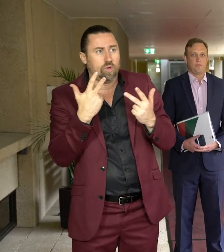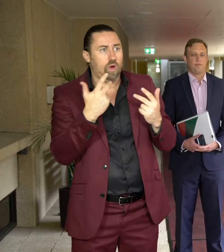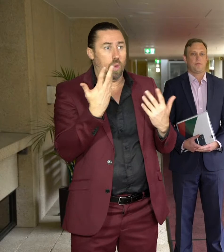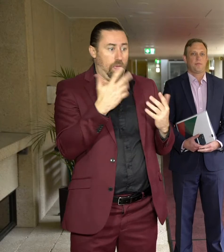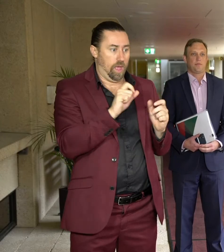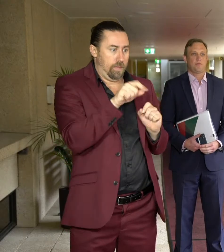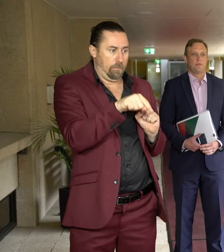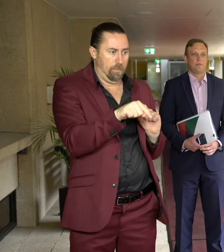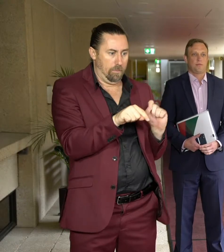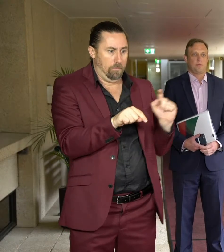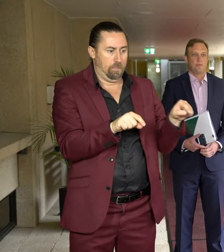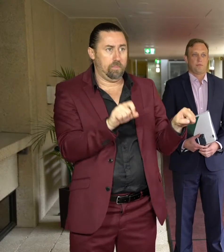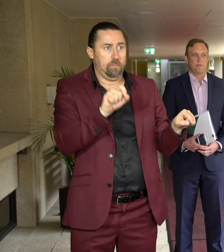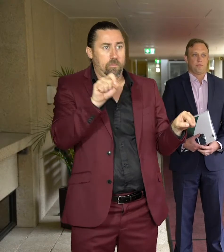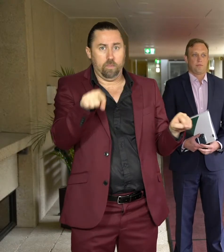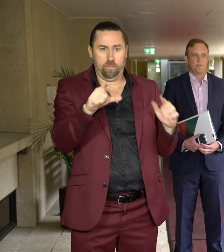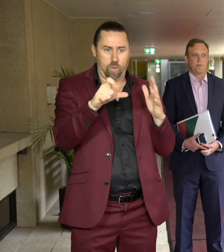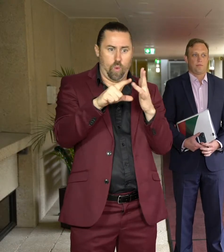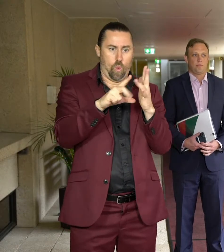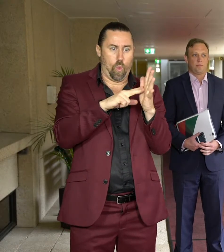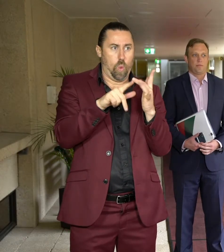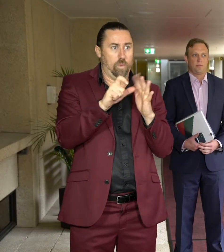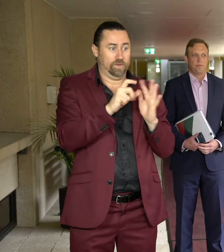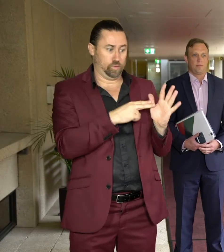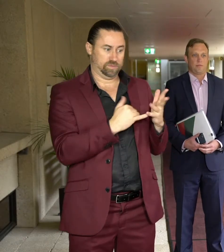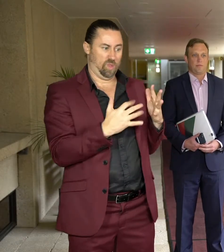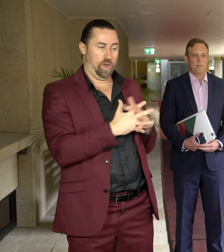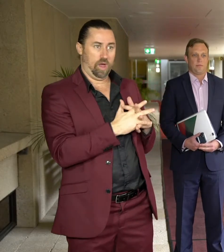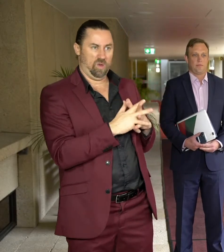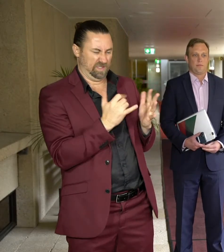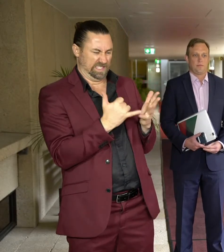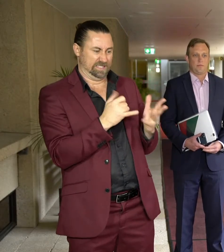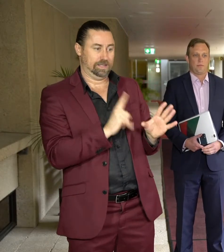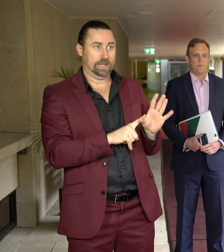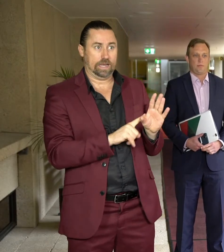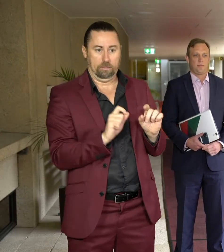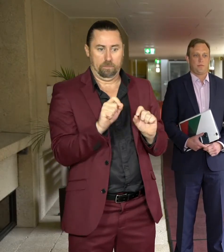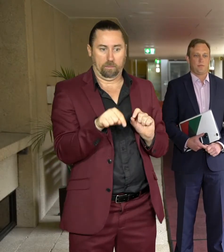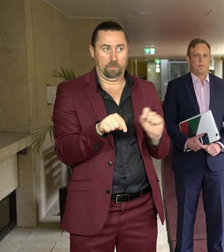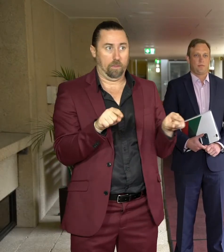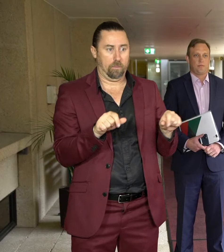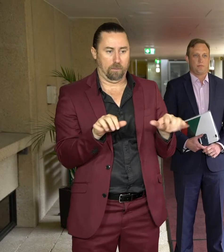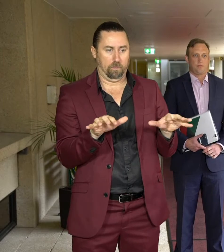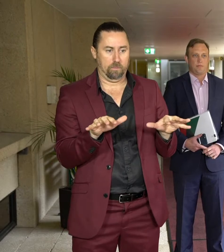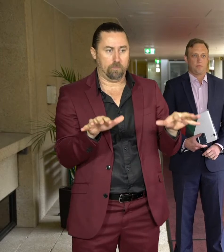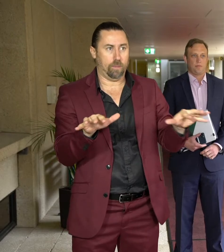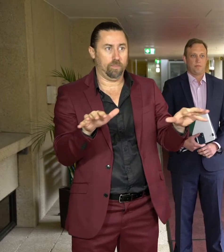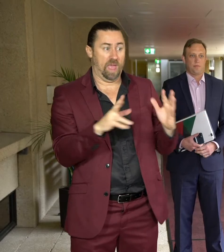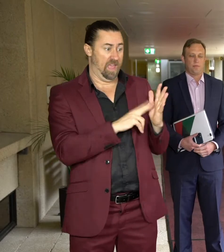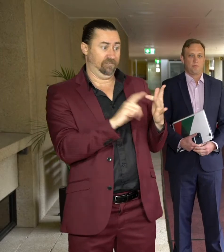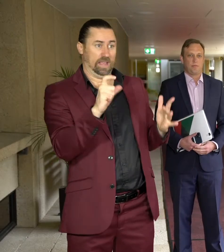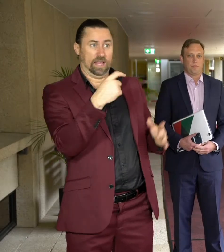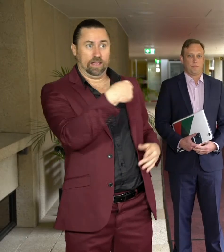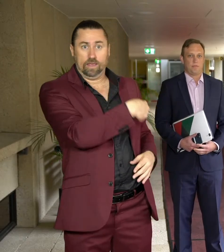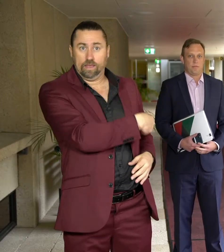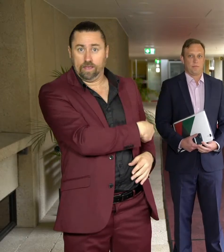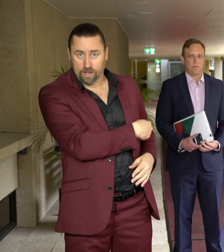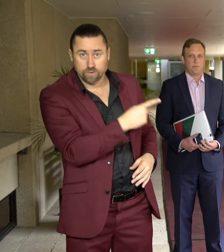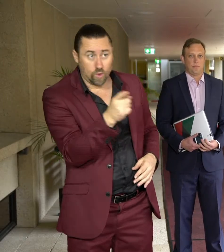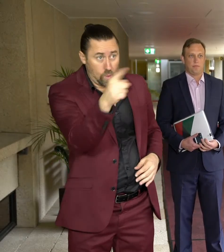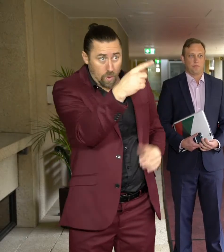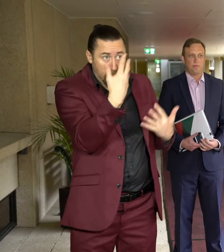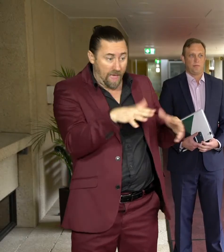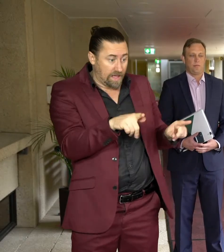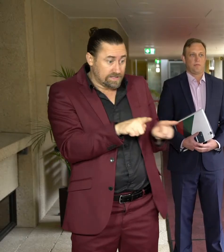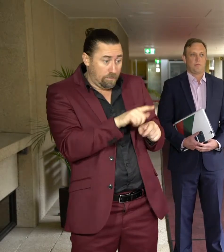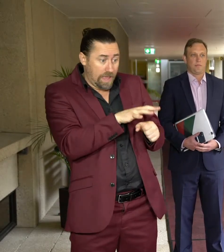new exposure sites being listed in New South Wales, and also in Victoria. We'll need to keep an eye out on any exposure sites if